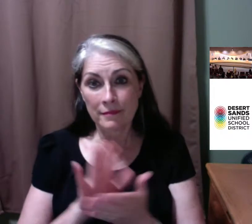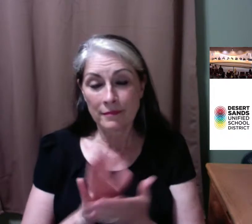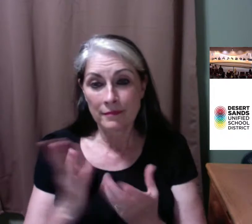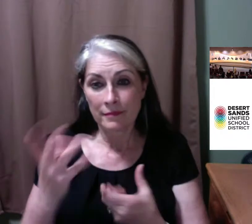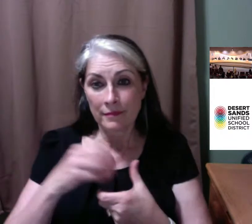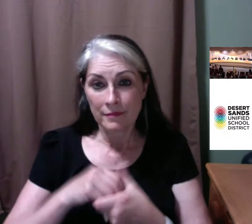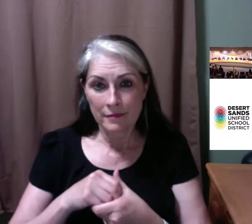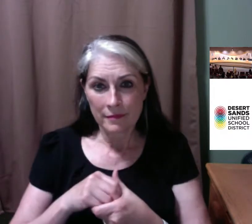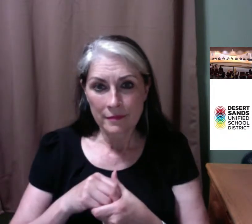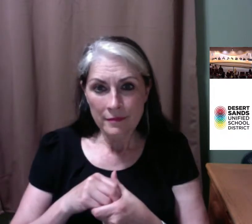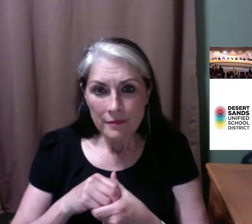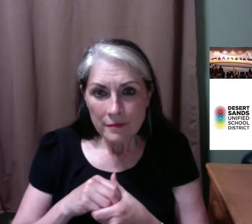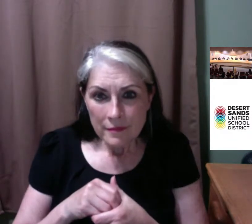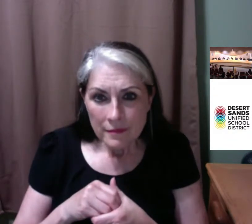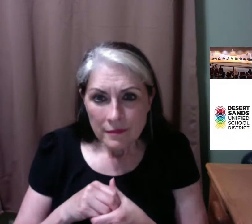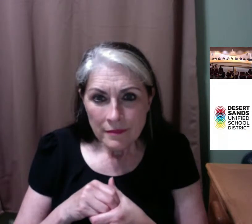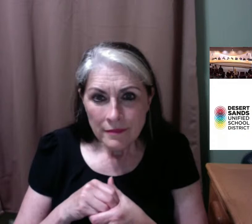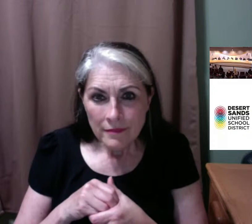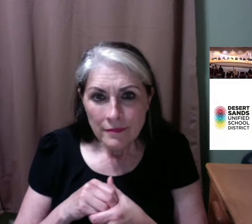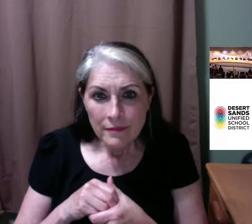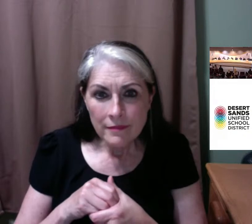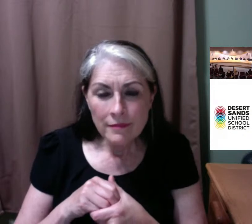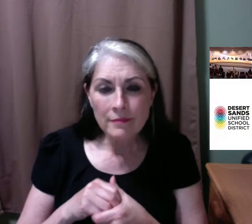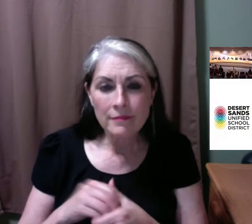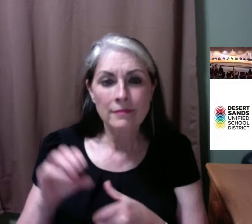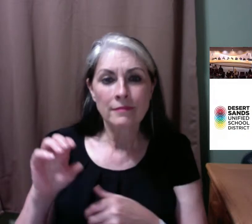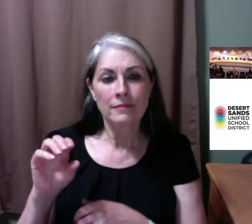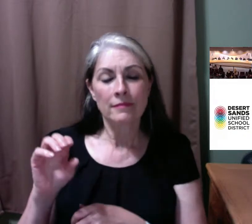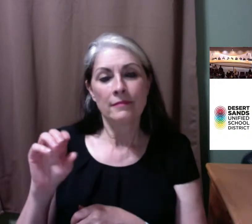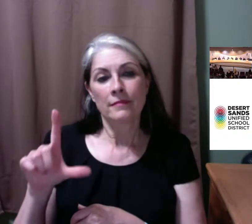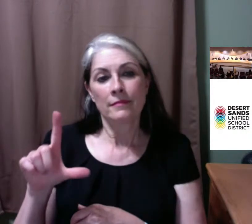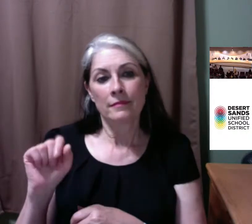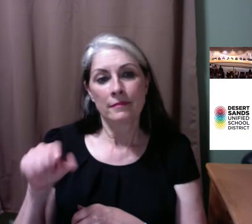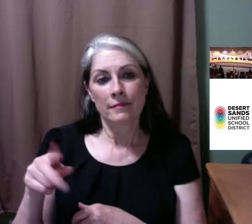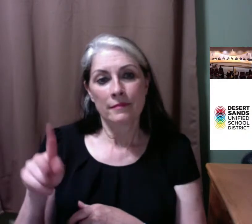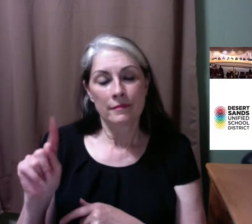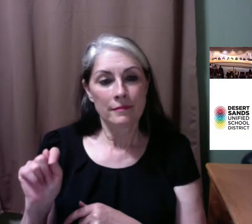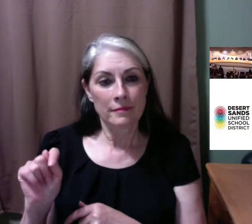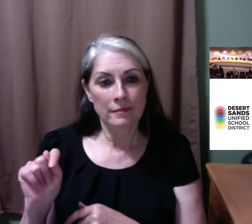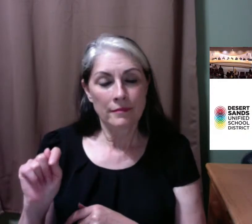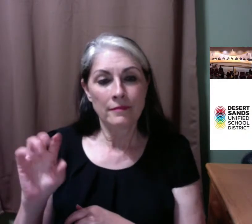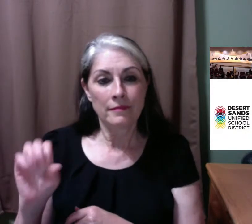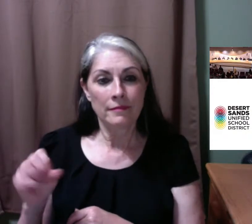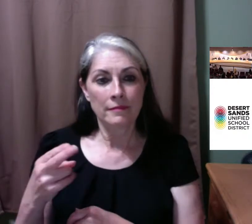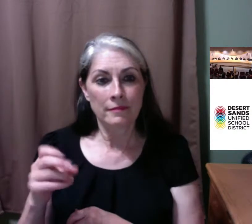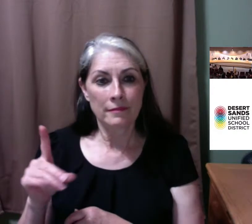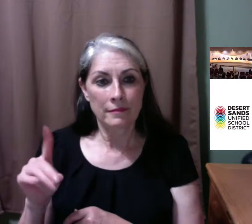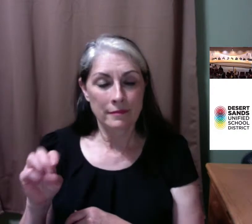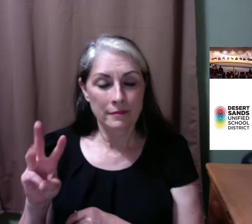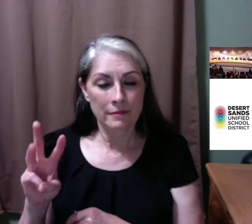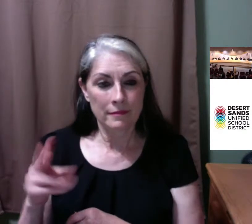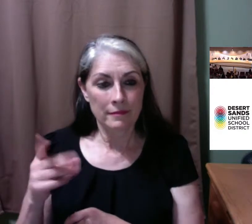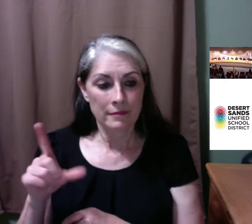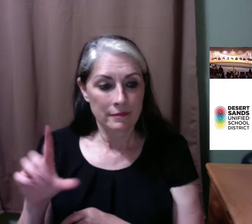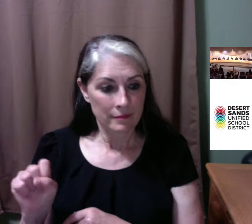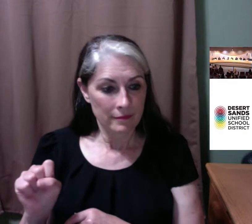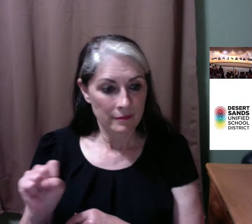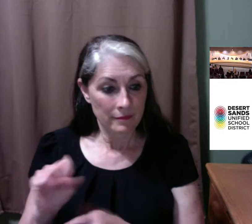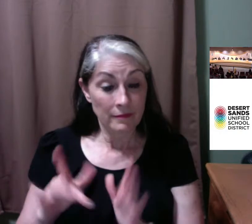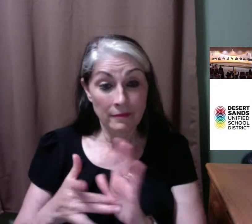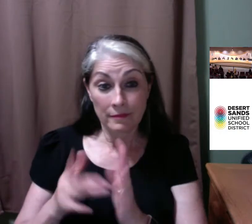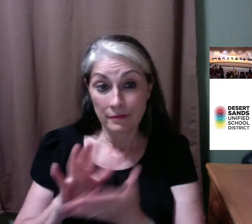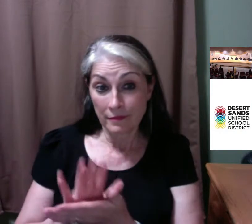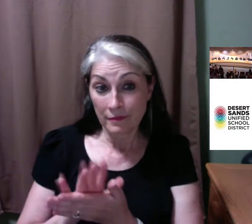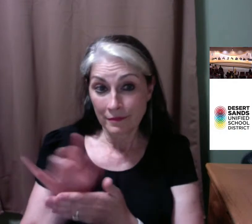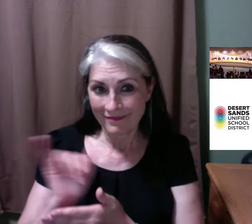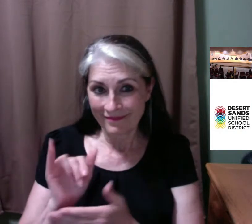included Amistad, La Quinta, and Shadow Hills High Schools, as well as Desert Ridge, Indio, and La Quinta Middle Schools.